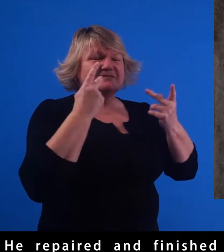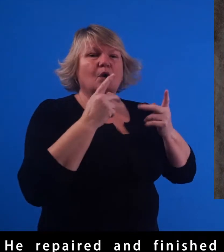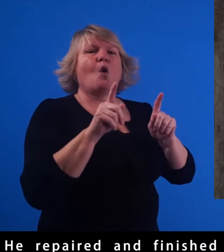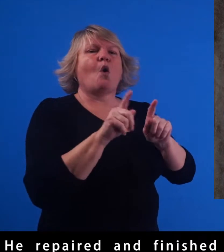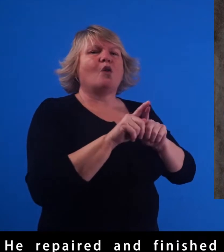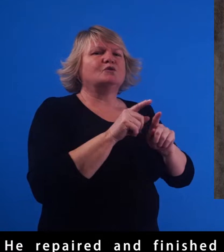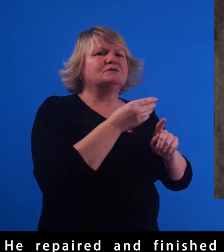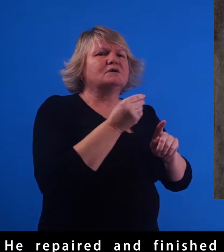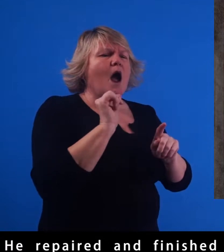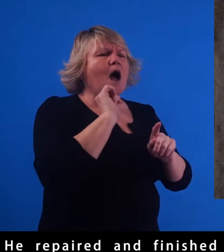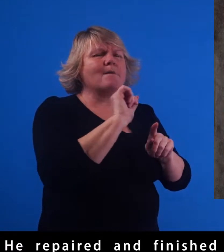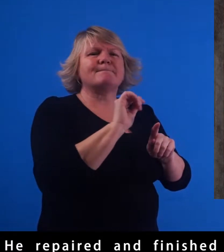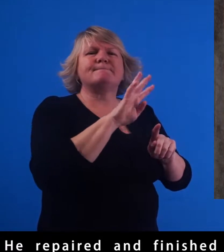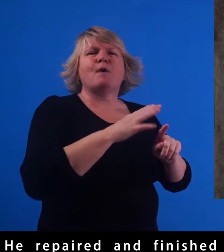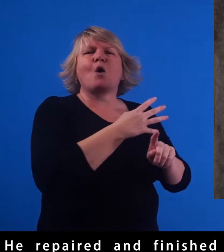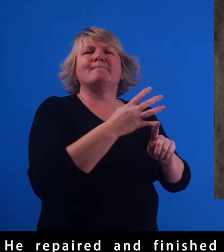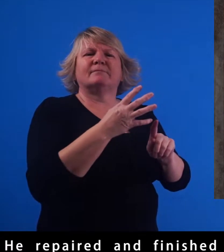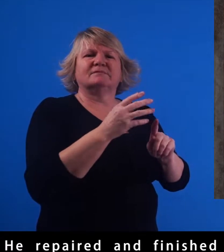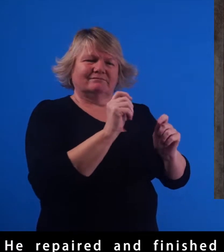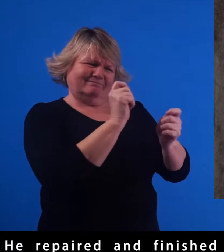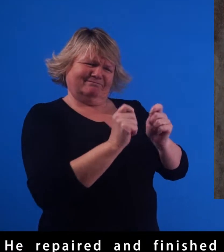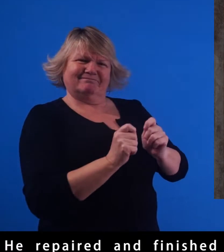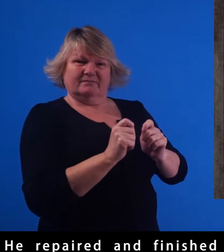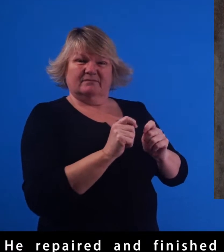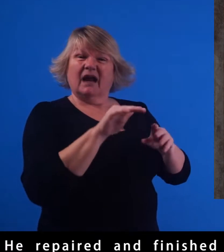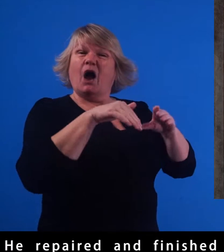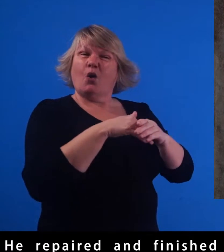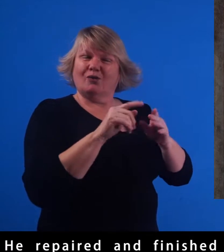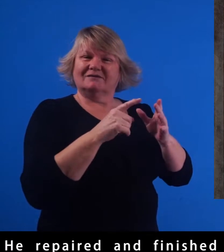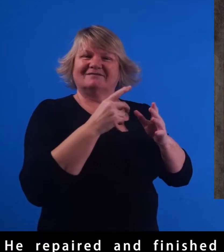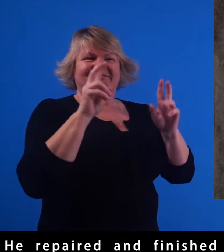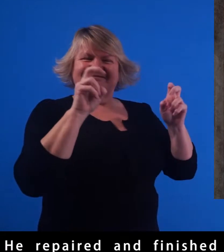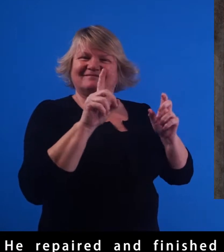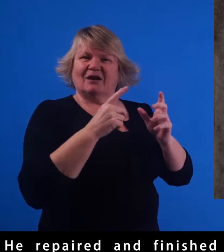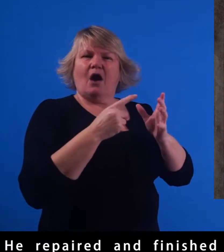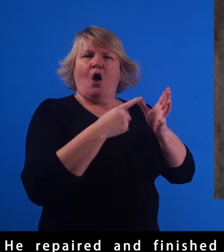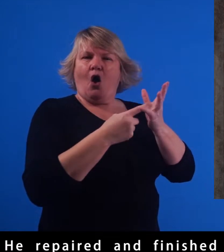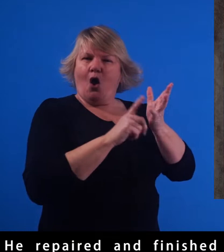He repaired and finished many of the melodies and fitted